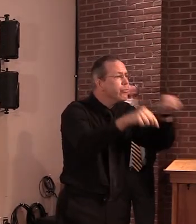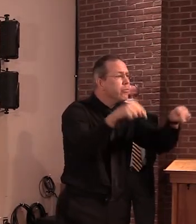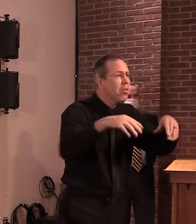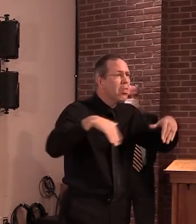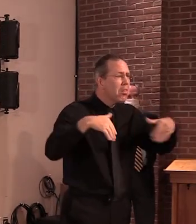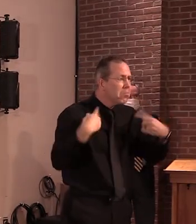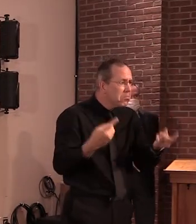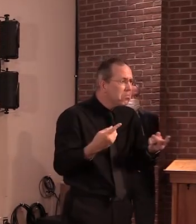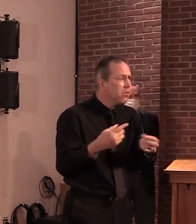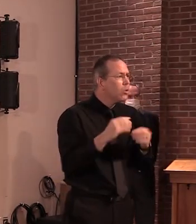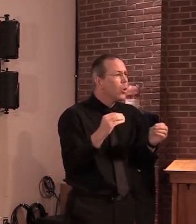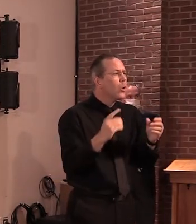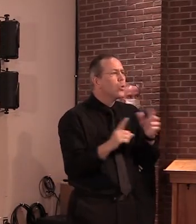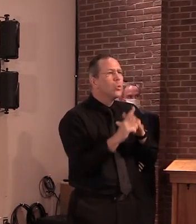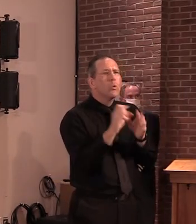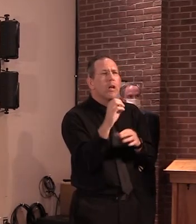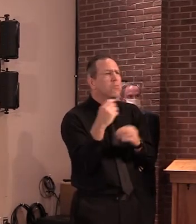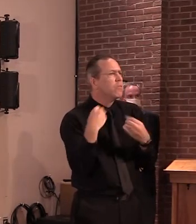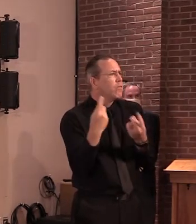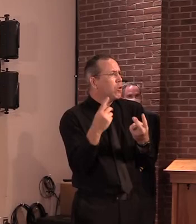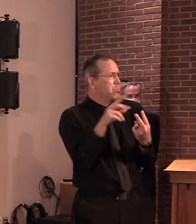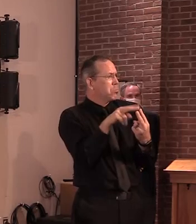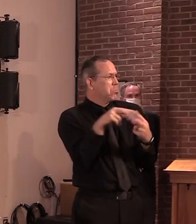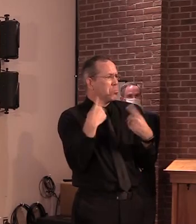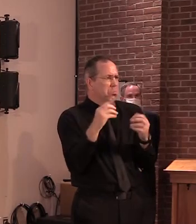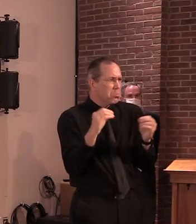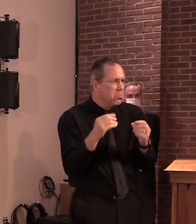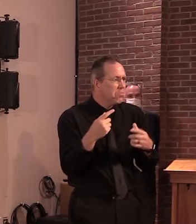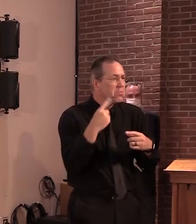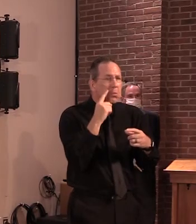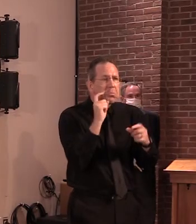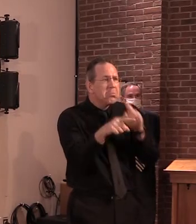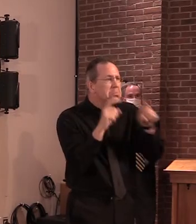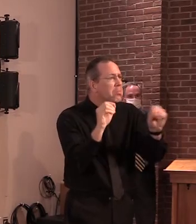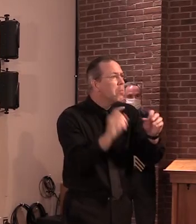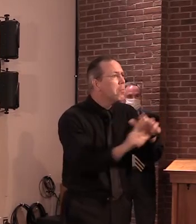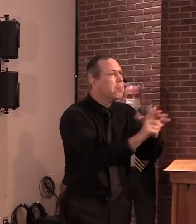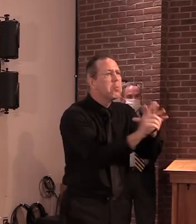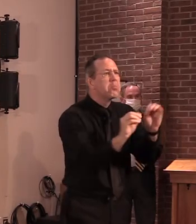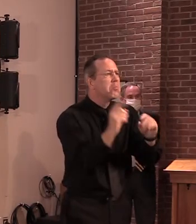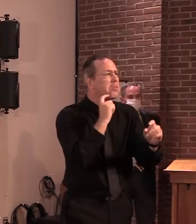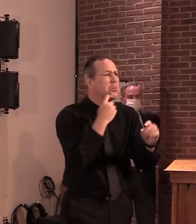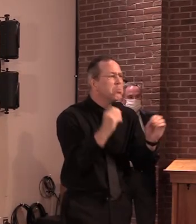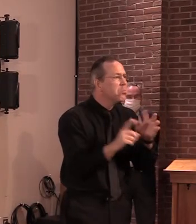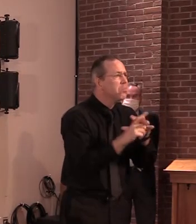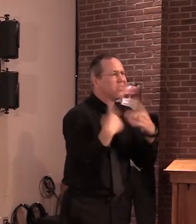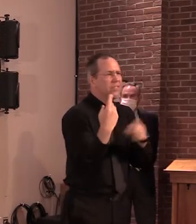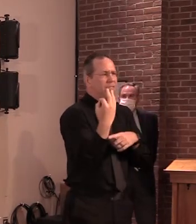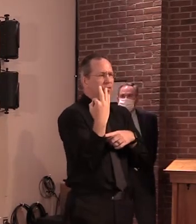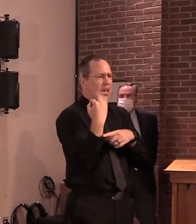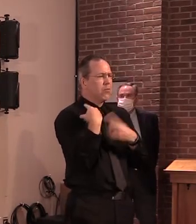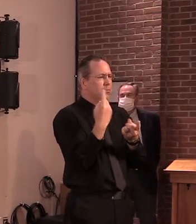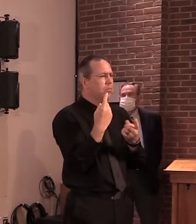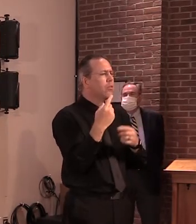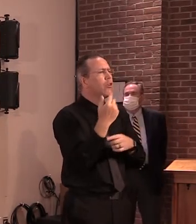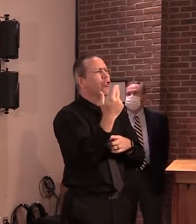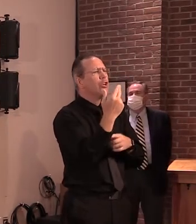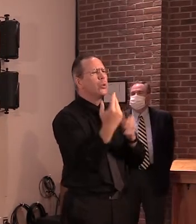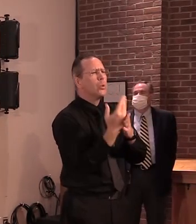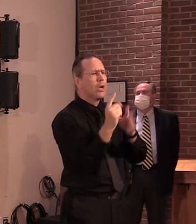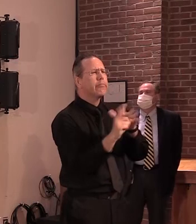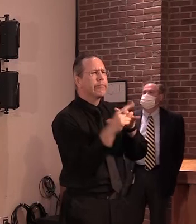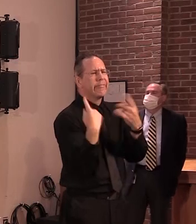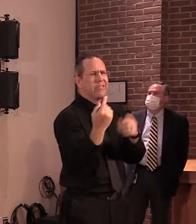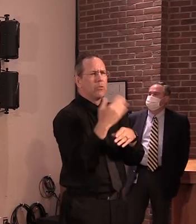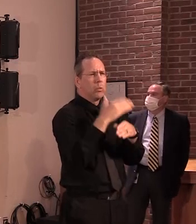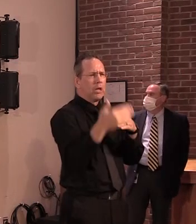the outbreaks we've been following. While Friday there were 13 new cases in the state, in the past